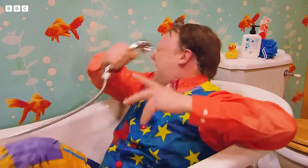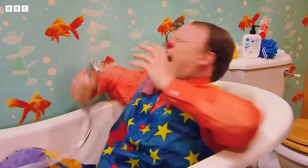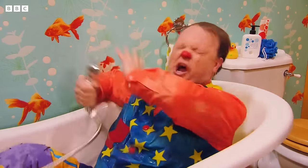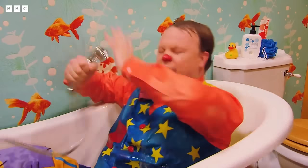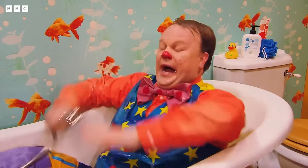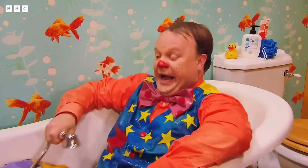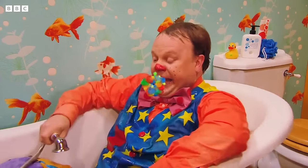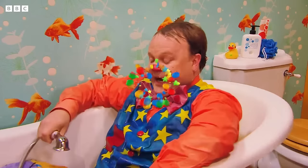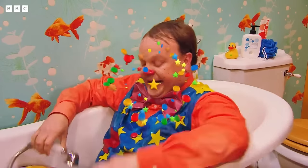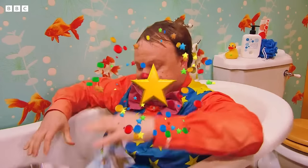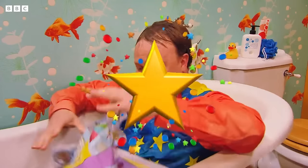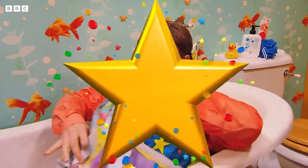Woohoo!